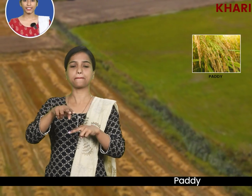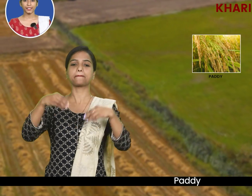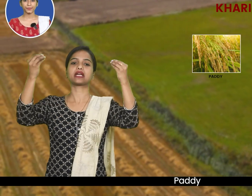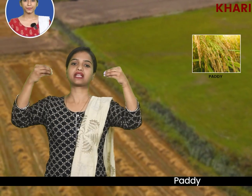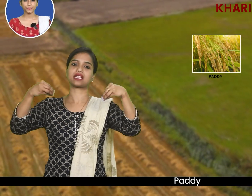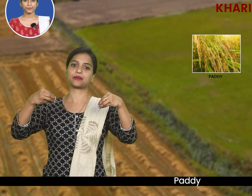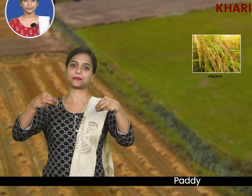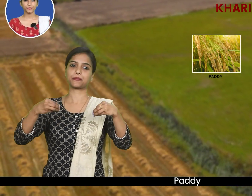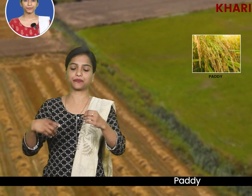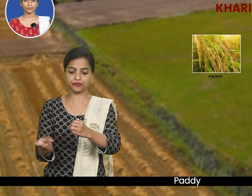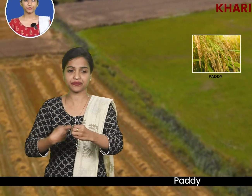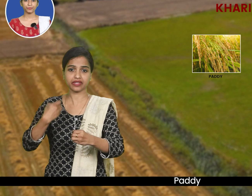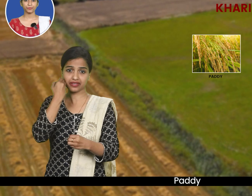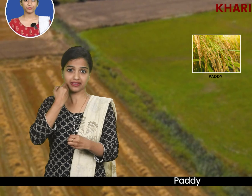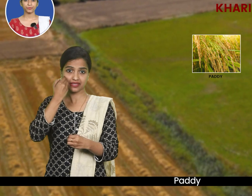Paddy,